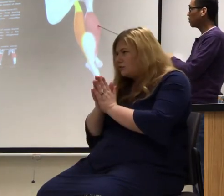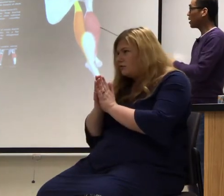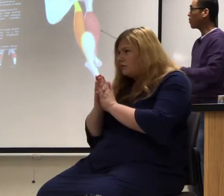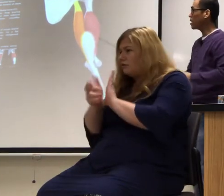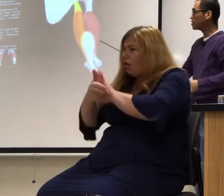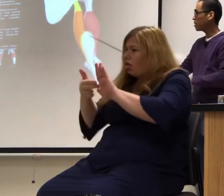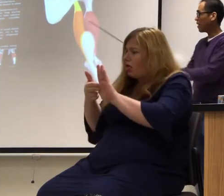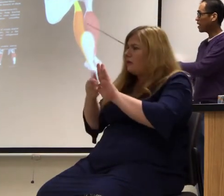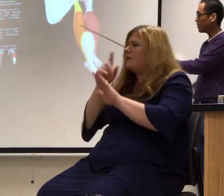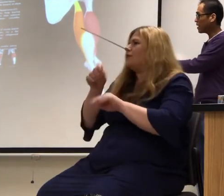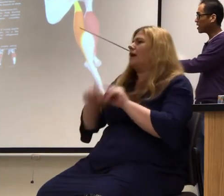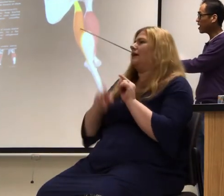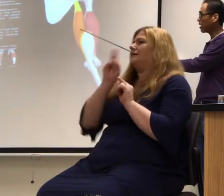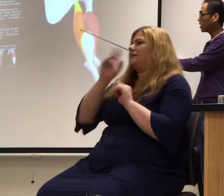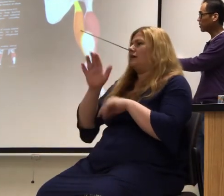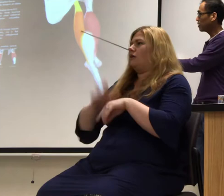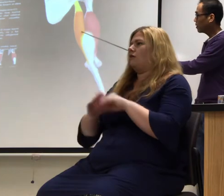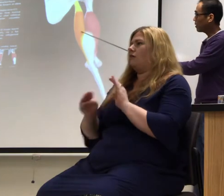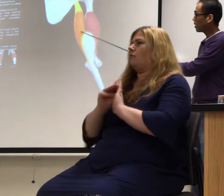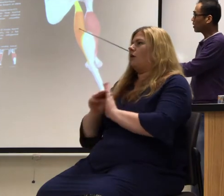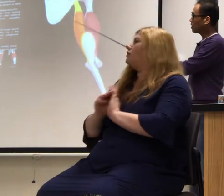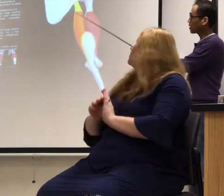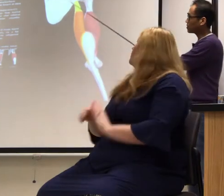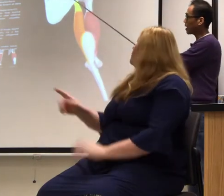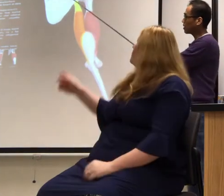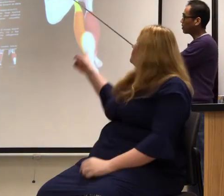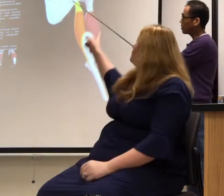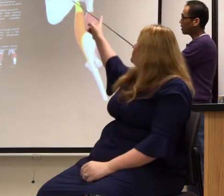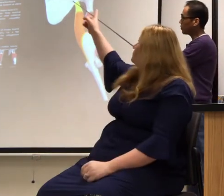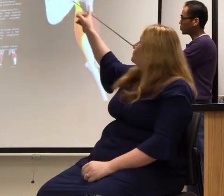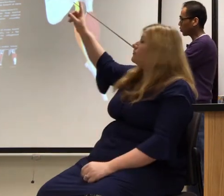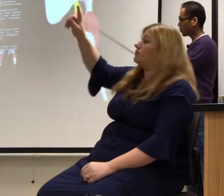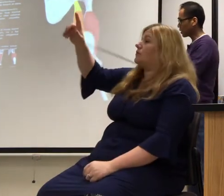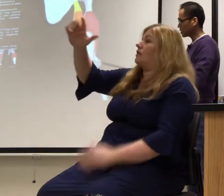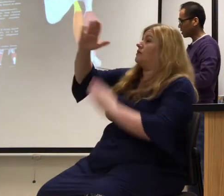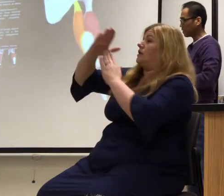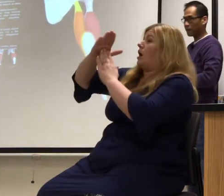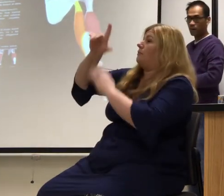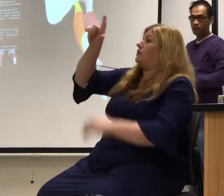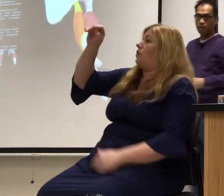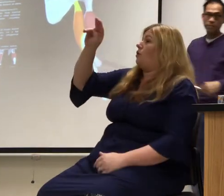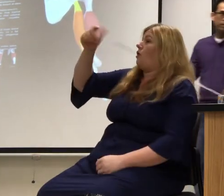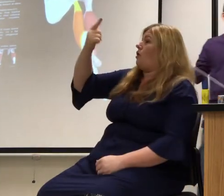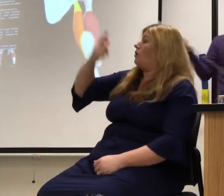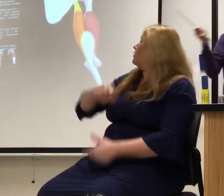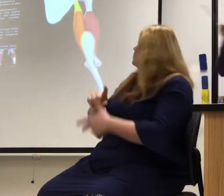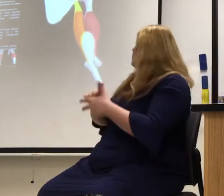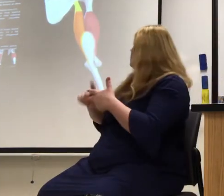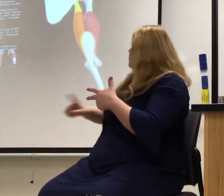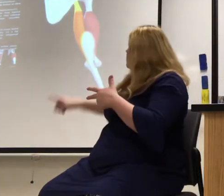models. But anyways, that head that's highlighted, it can extend at the shoulder and extend at the elbow.